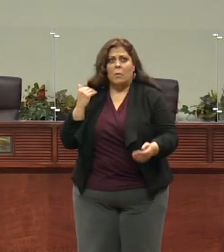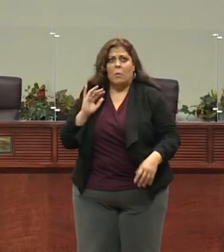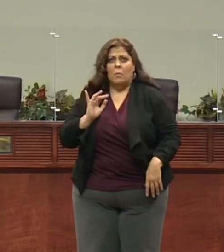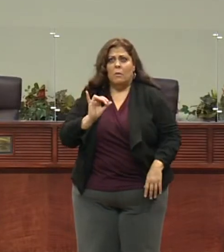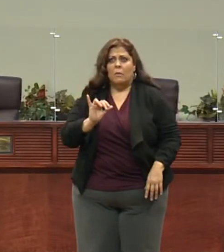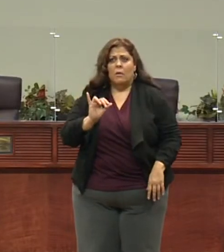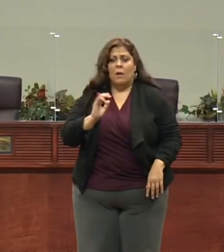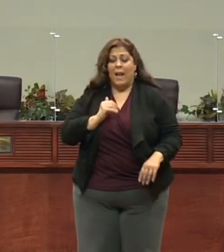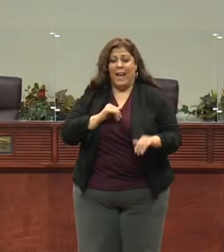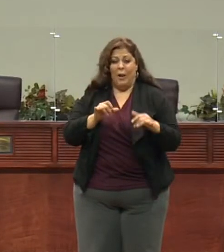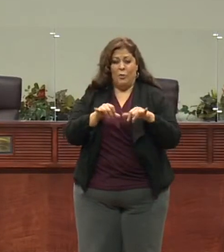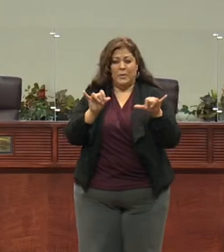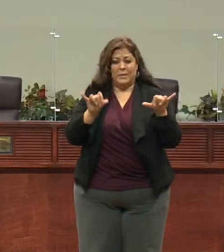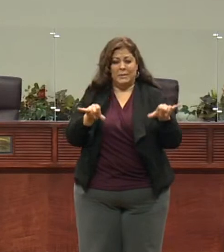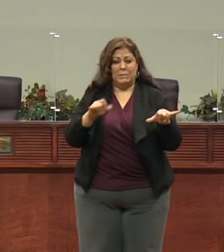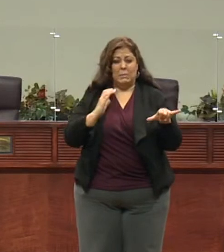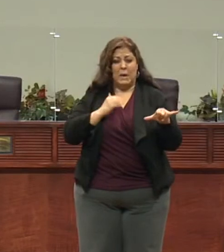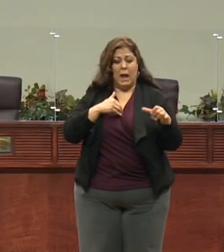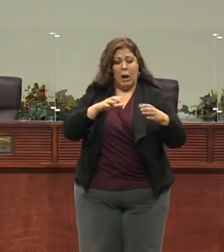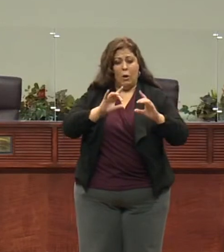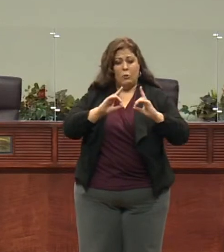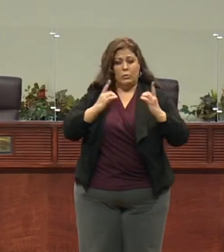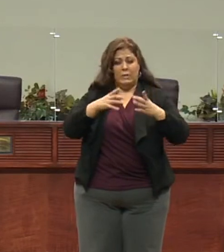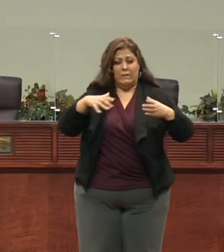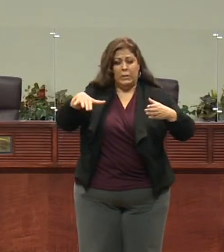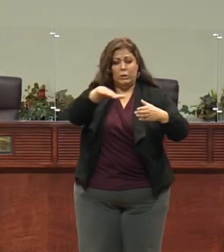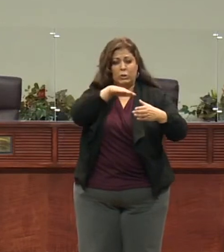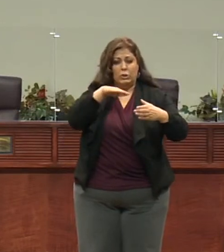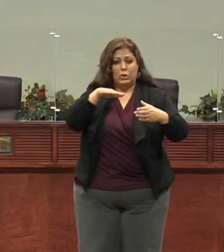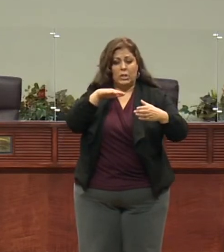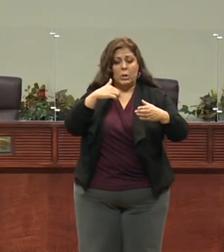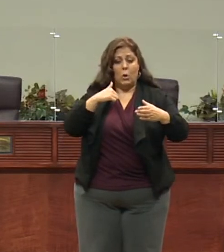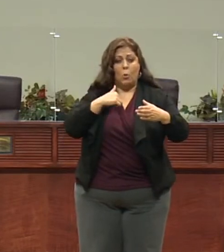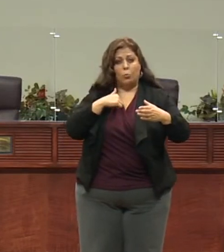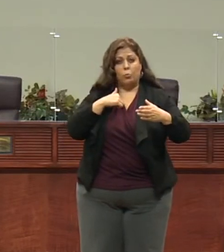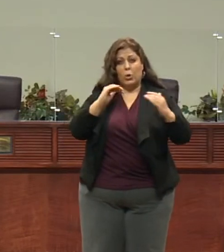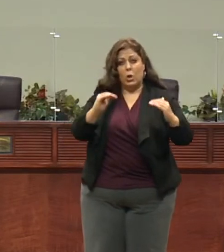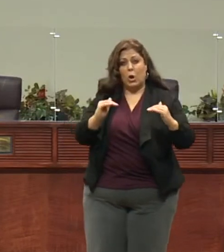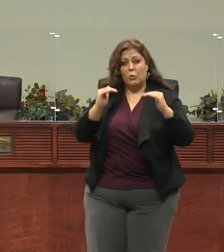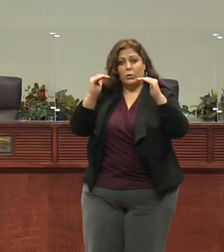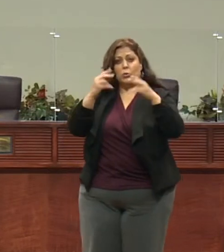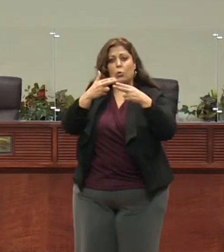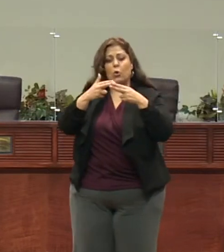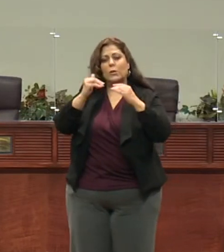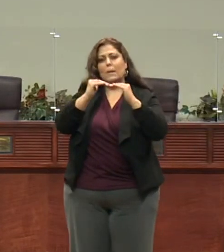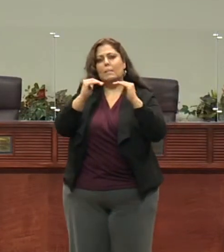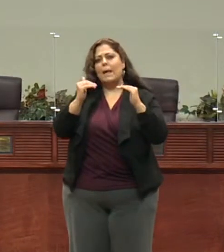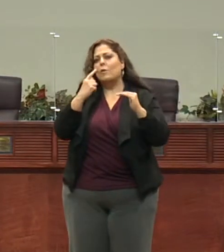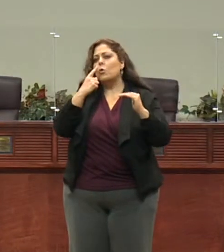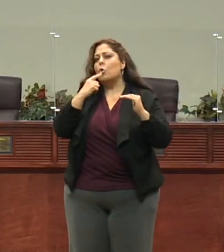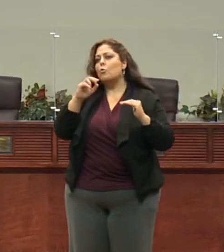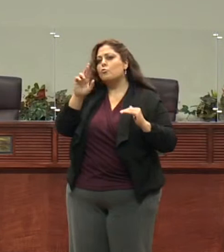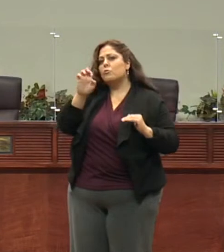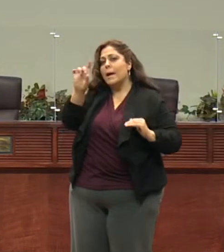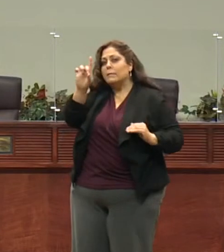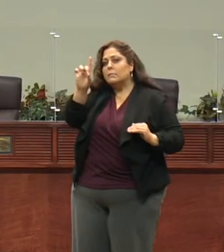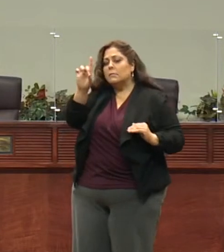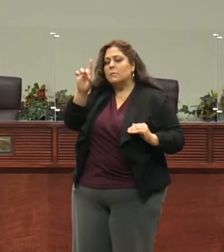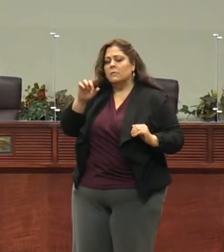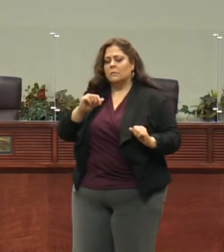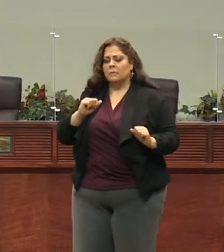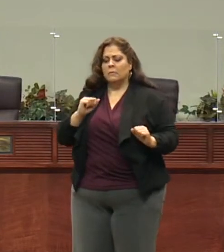system in our division is moving to level red. As a reminder,